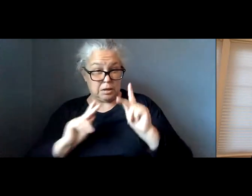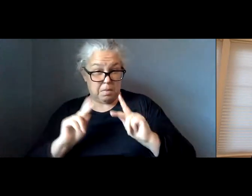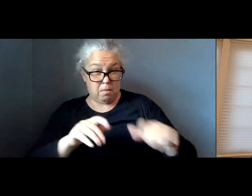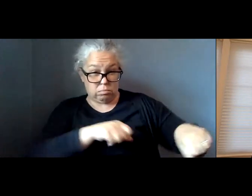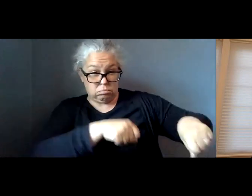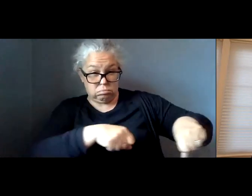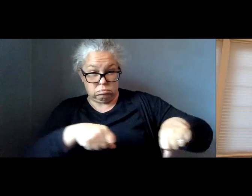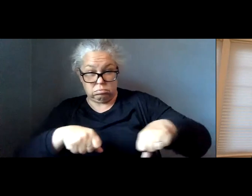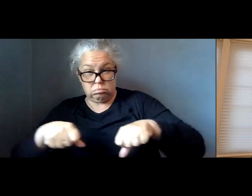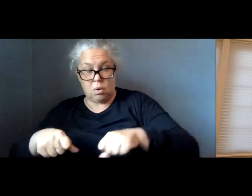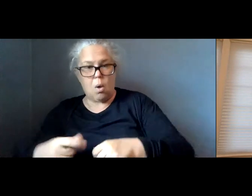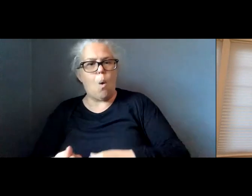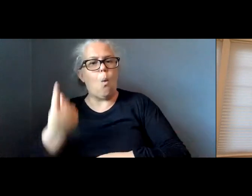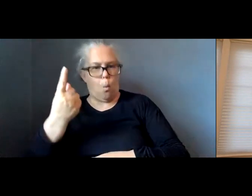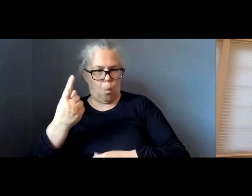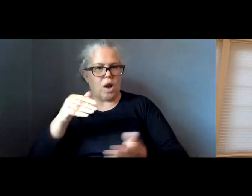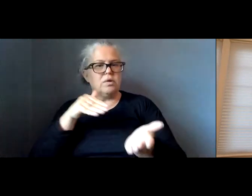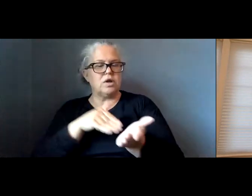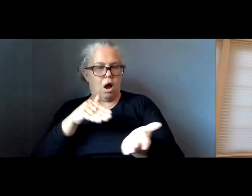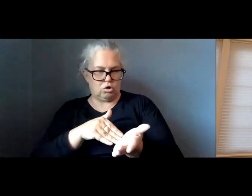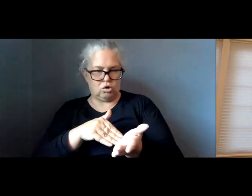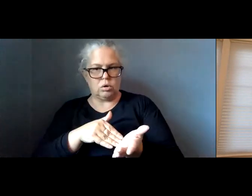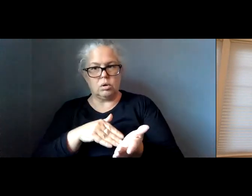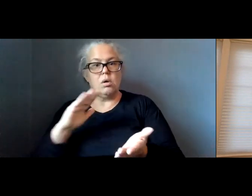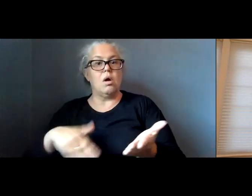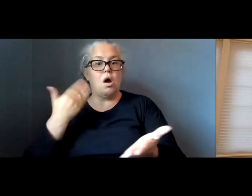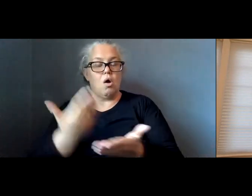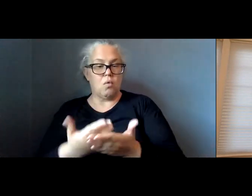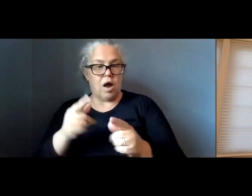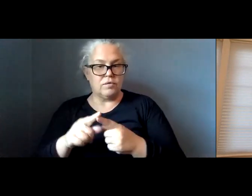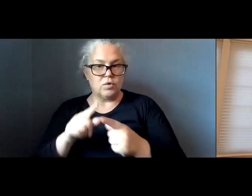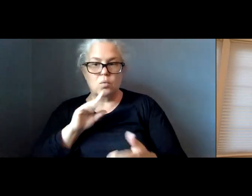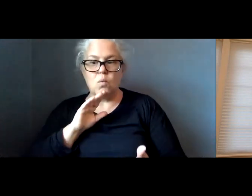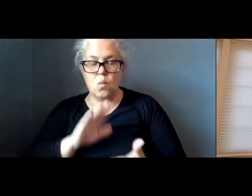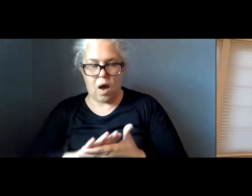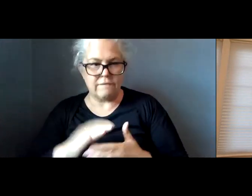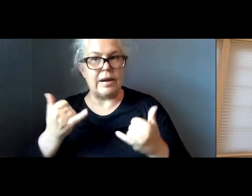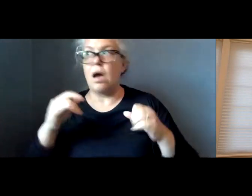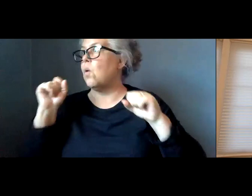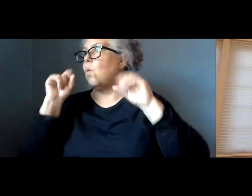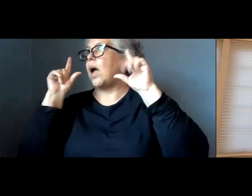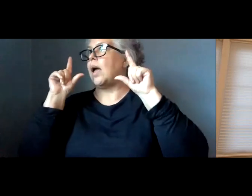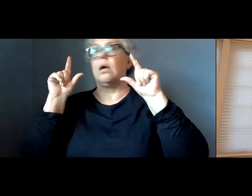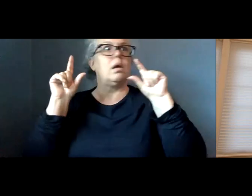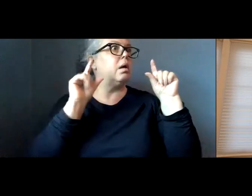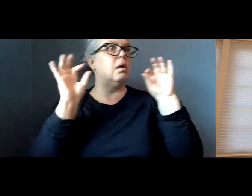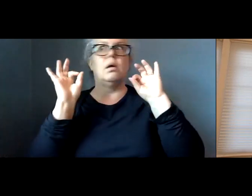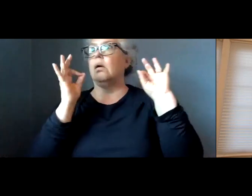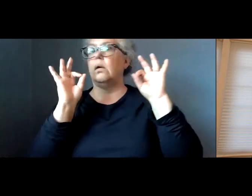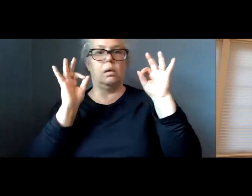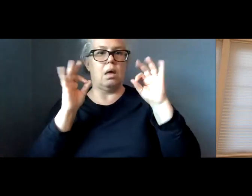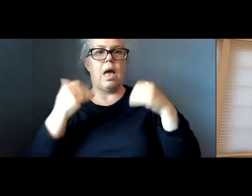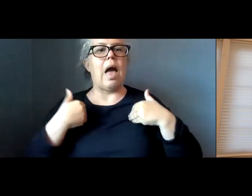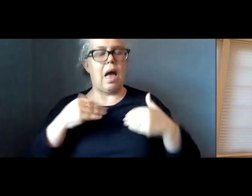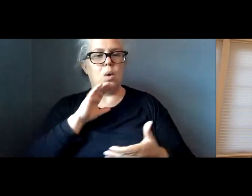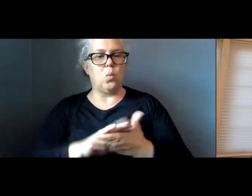And one of them was a doctor. And when they got to Barbara, she was awake by that point. Fortunately, we had a woman with